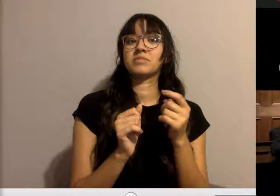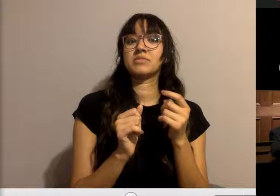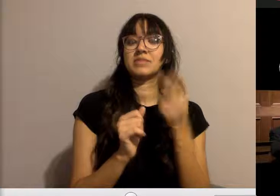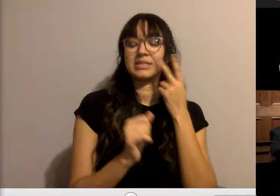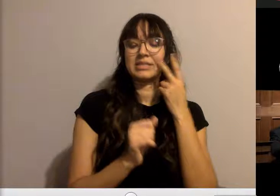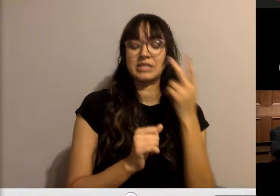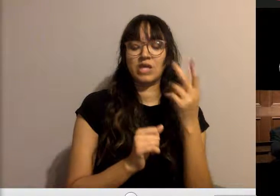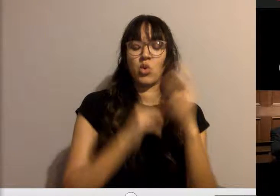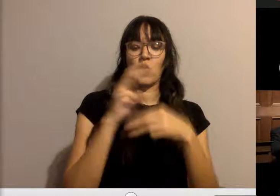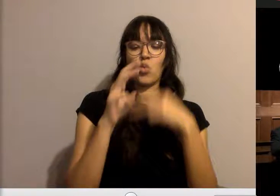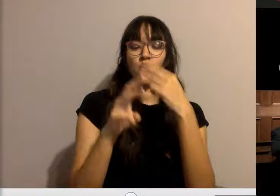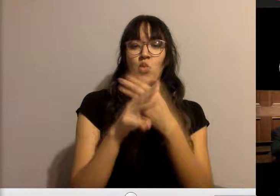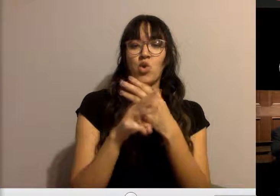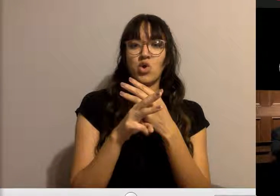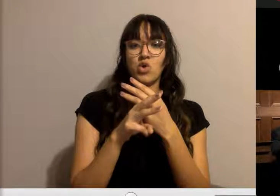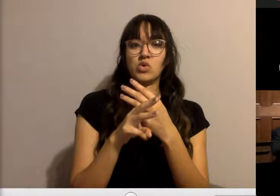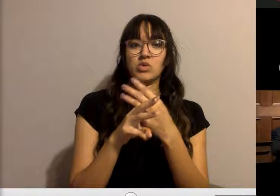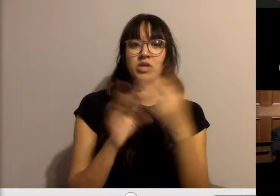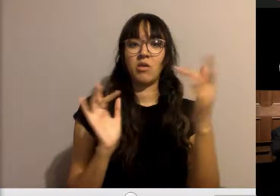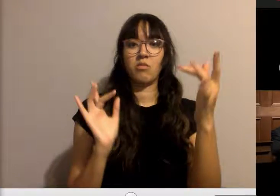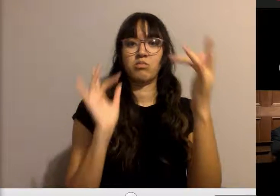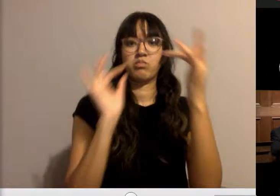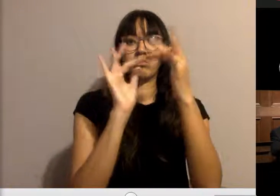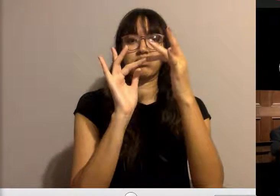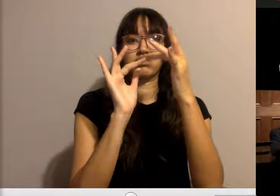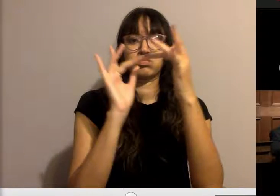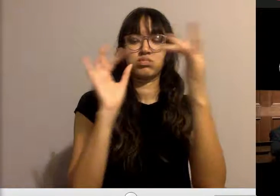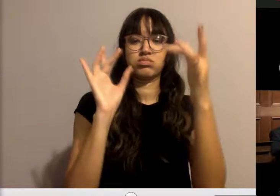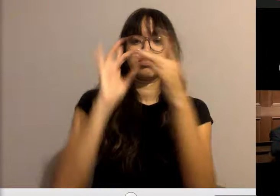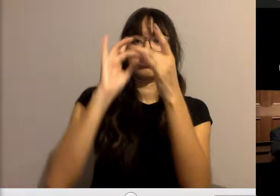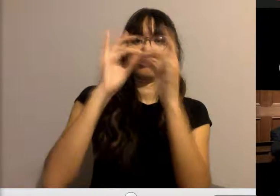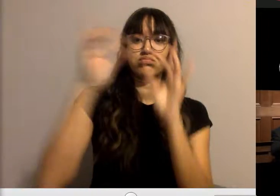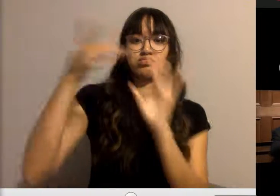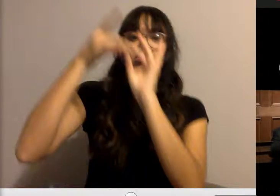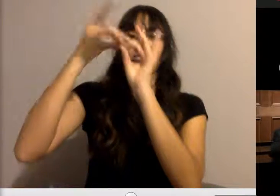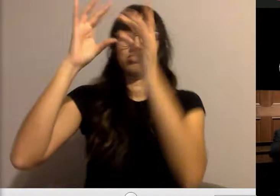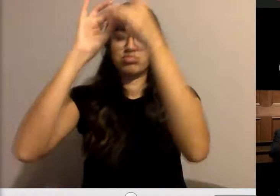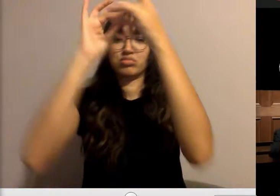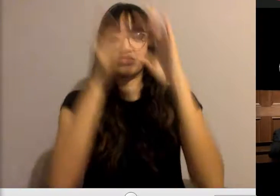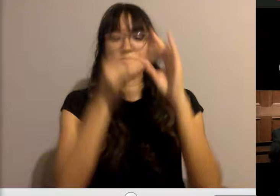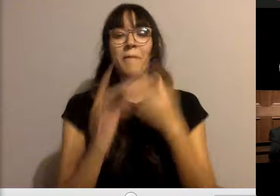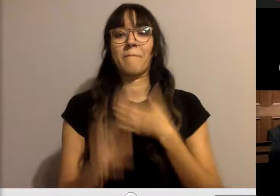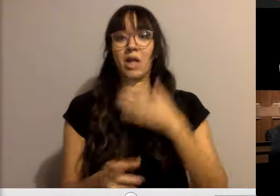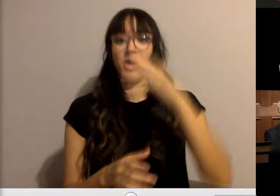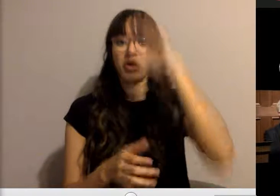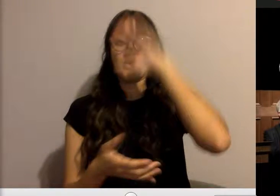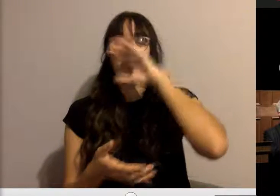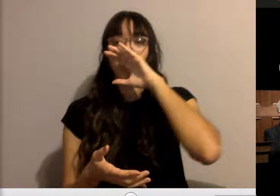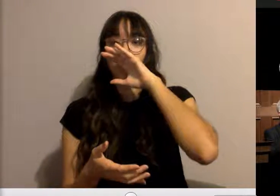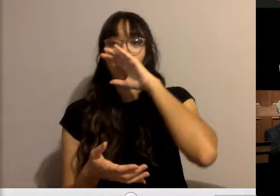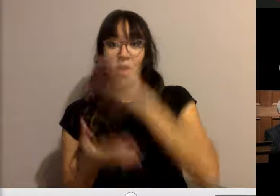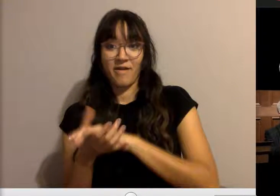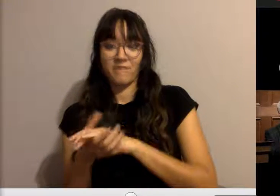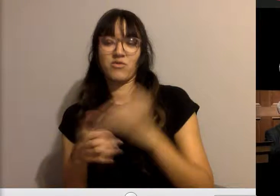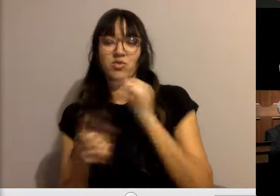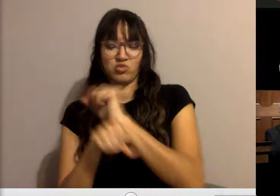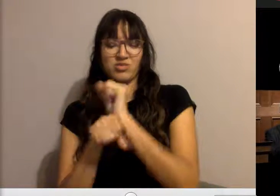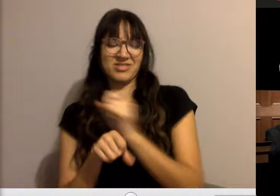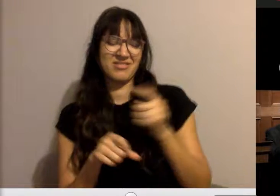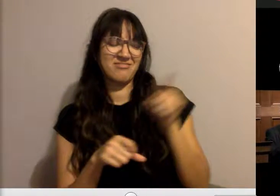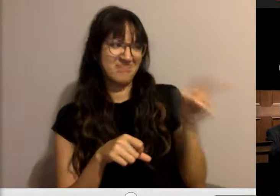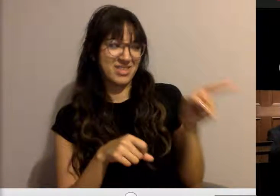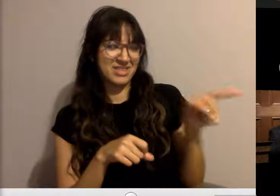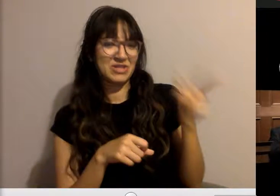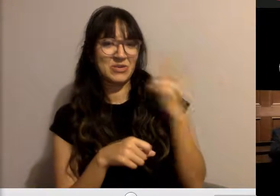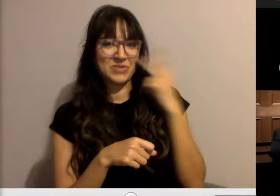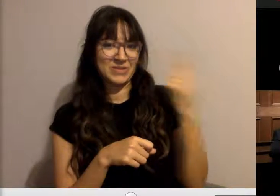network diagram, this is something my wife works on, Diane Cline, and so she made this diagram for me, and you can see that there are